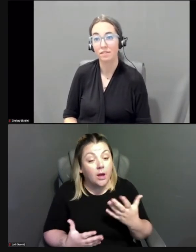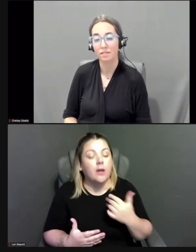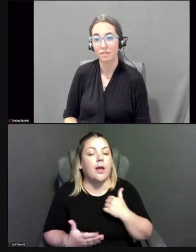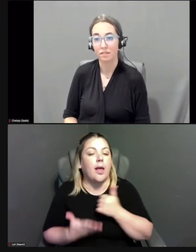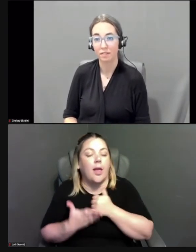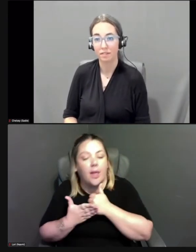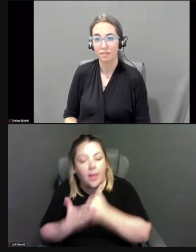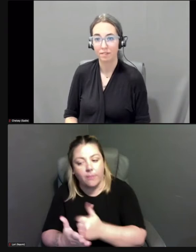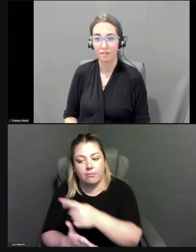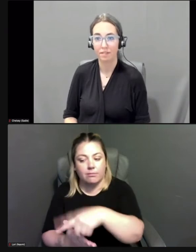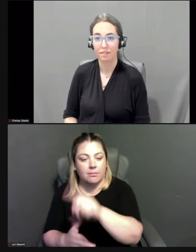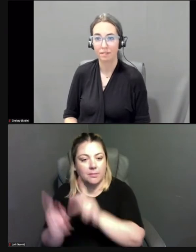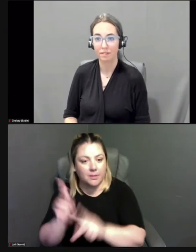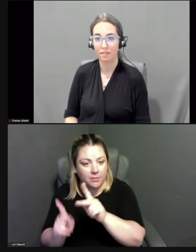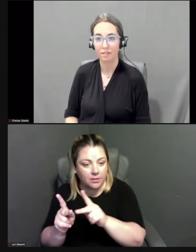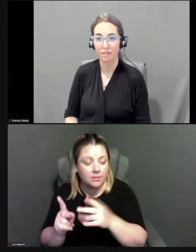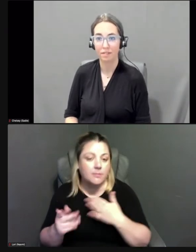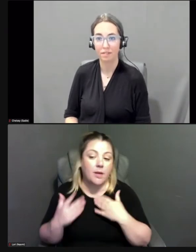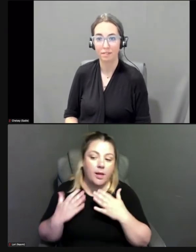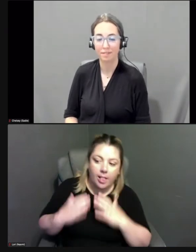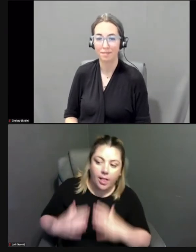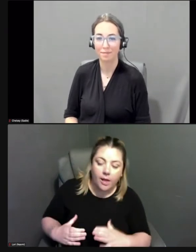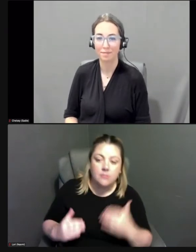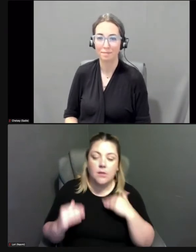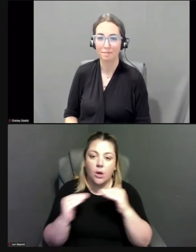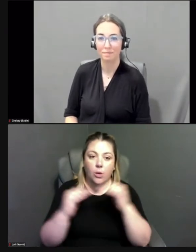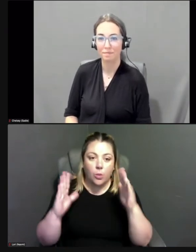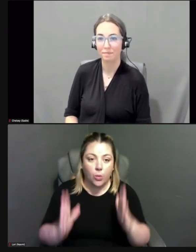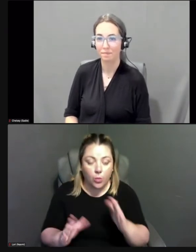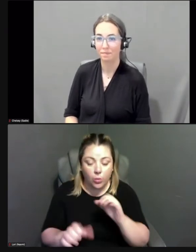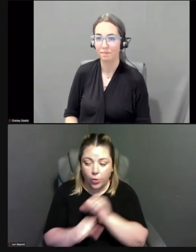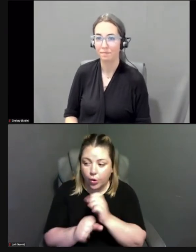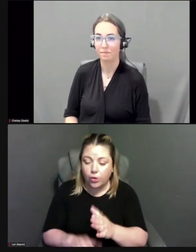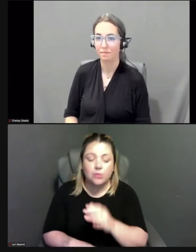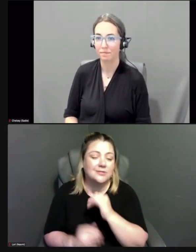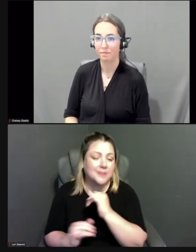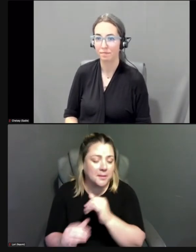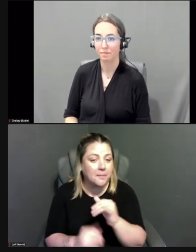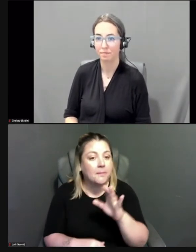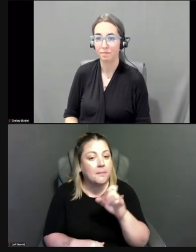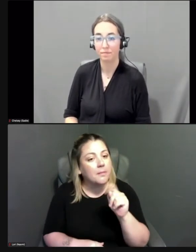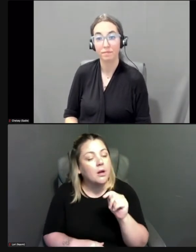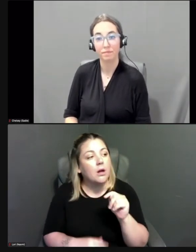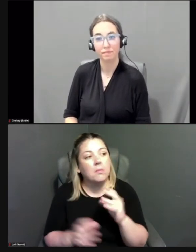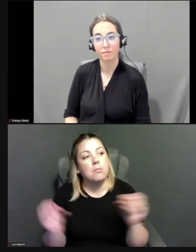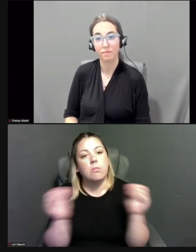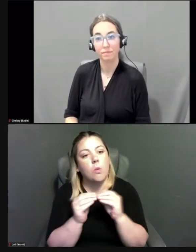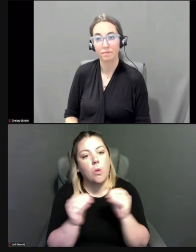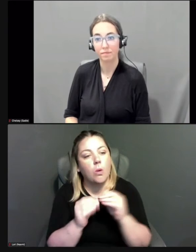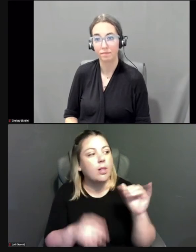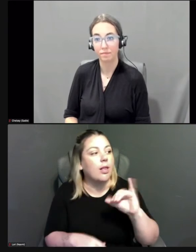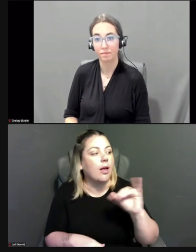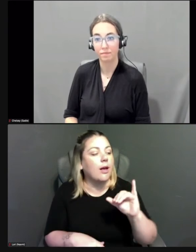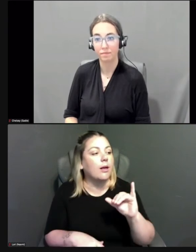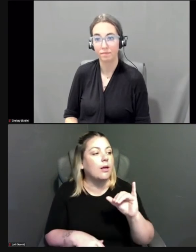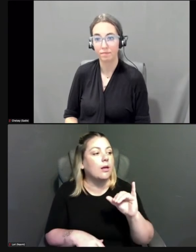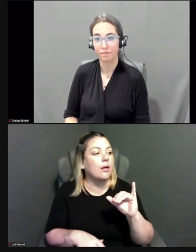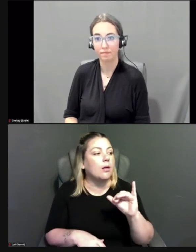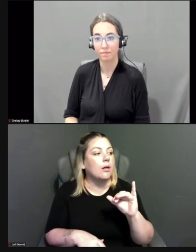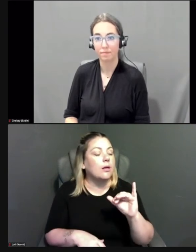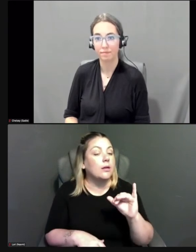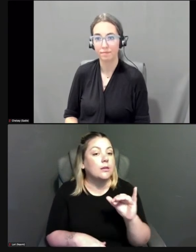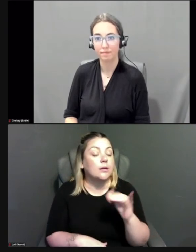and the folks I work with on a professional level, but I honestly mean even beyond that, seeing